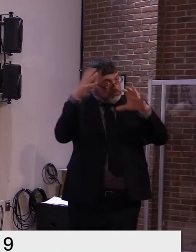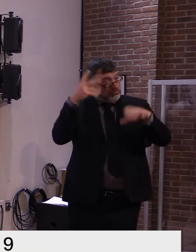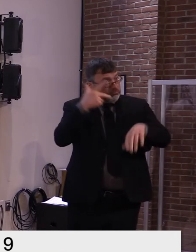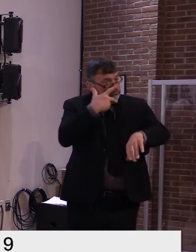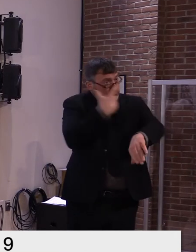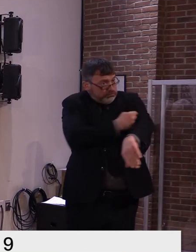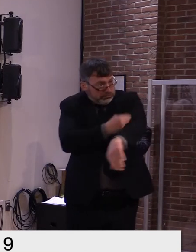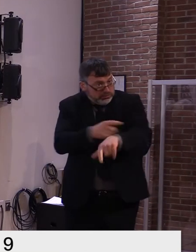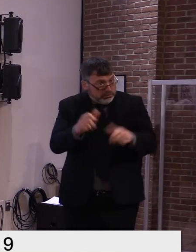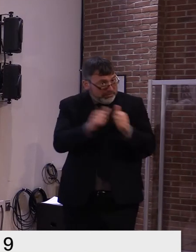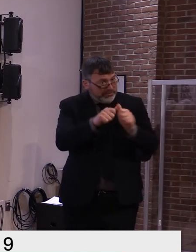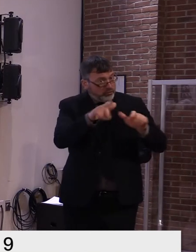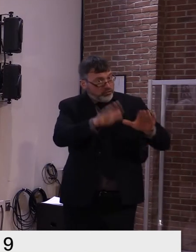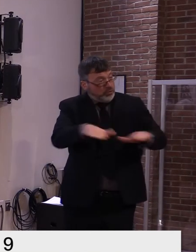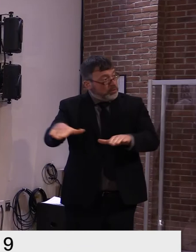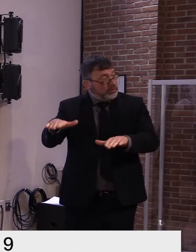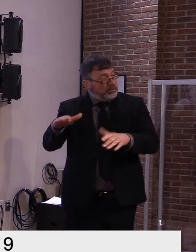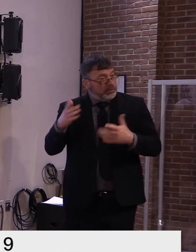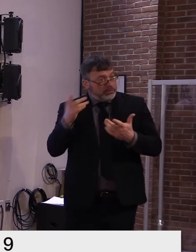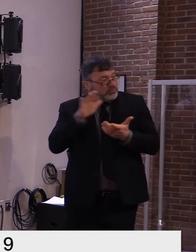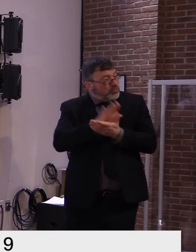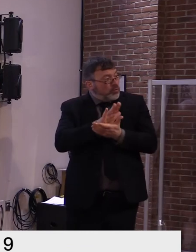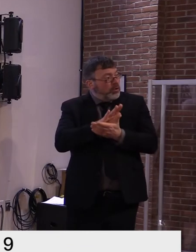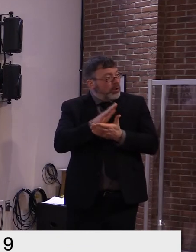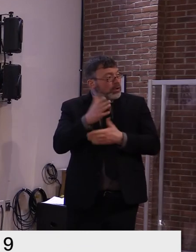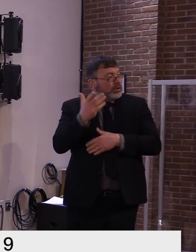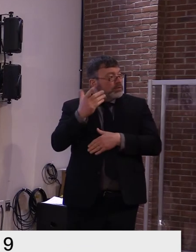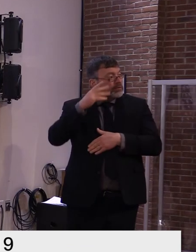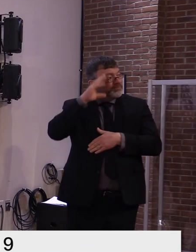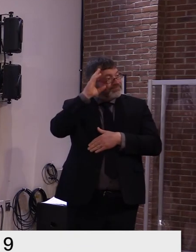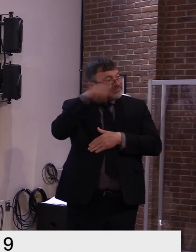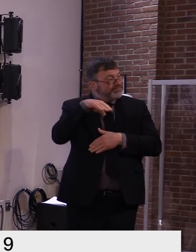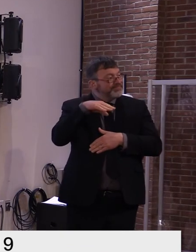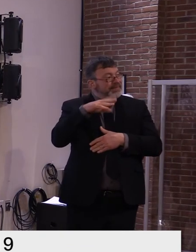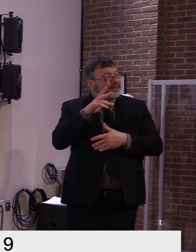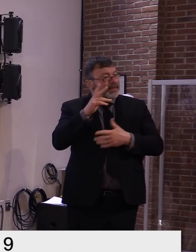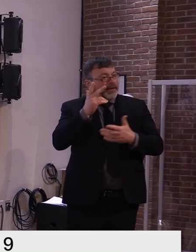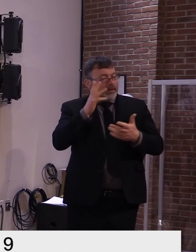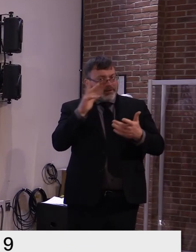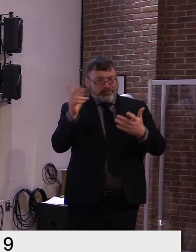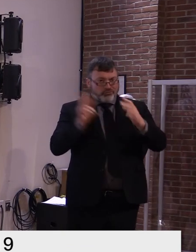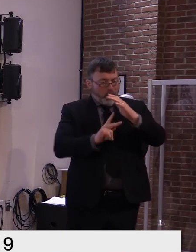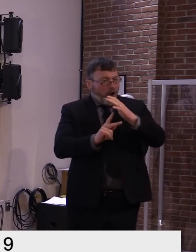applied? Has there been any discussion on that?